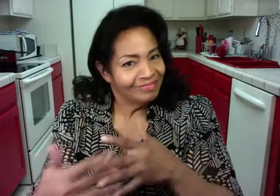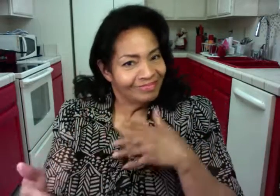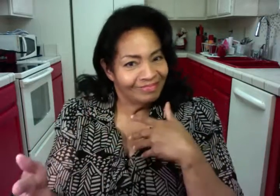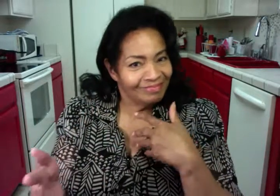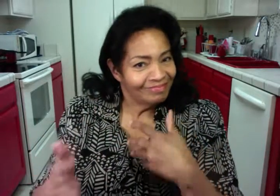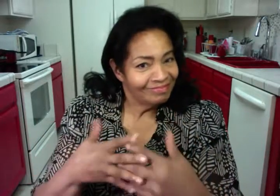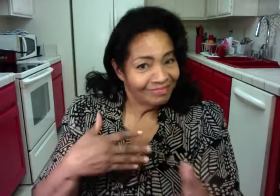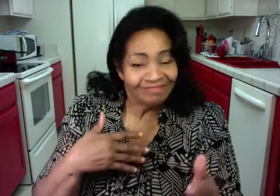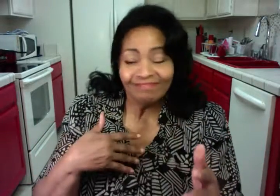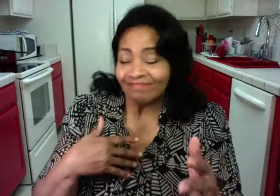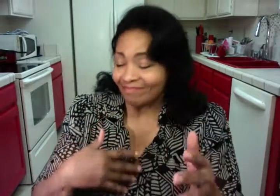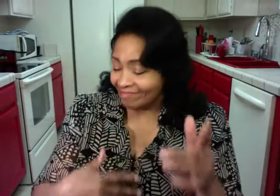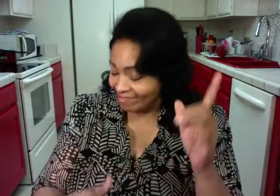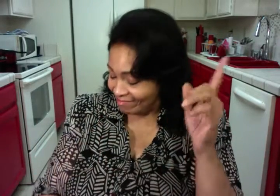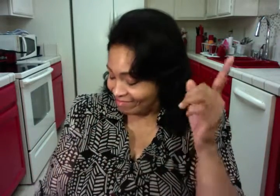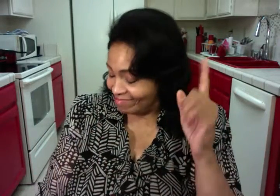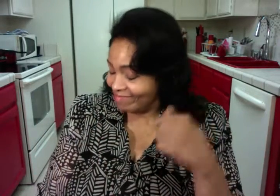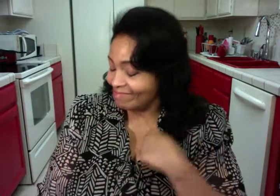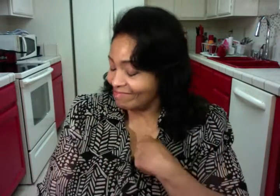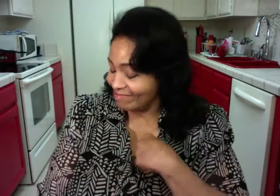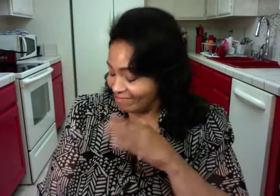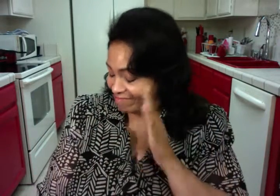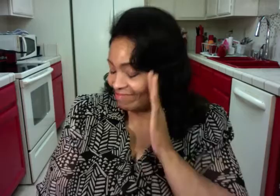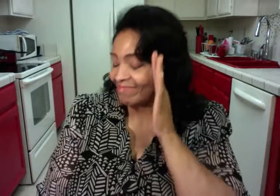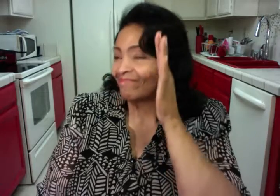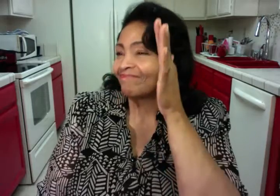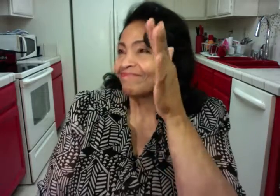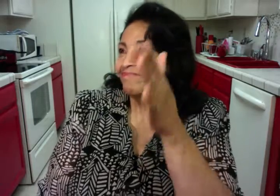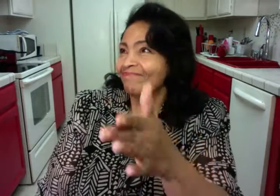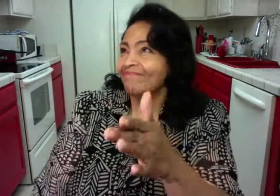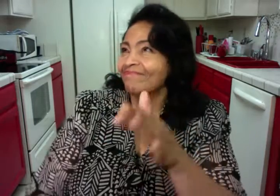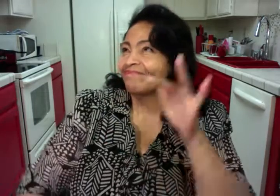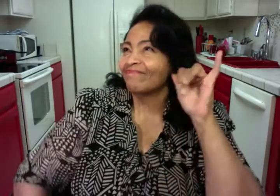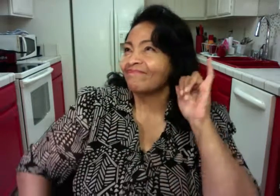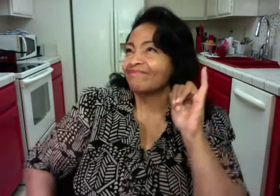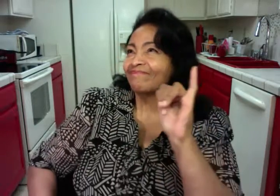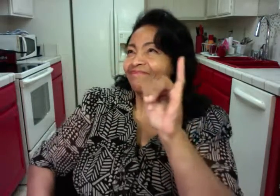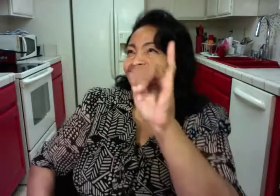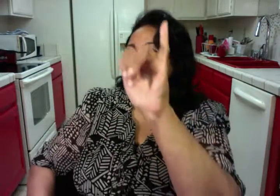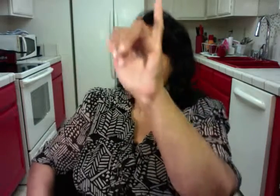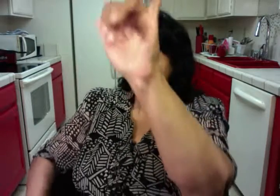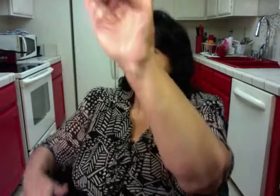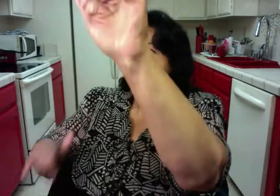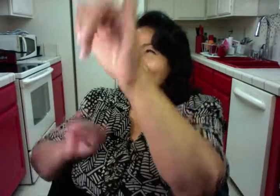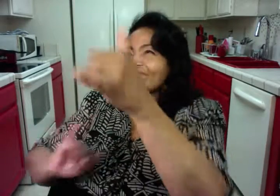I will have life eternally.